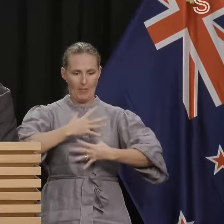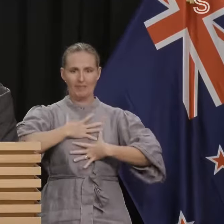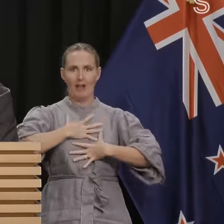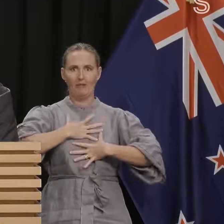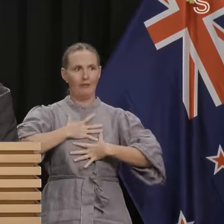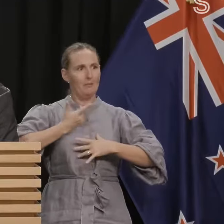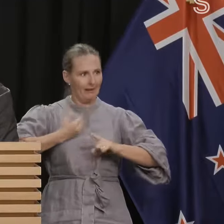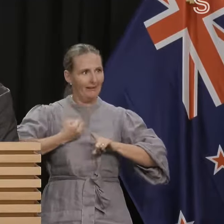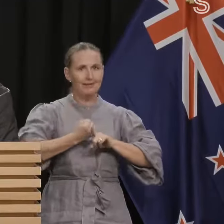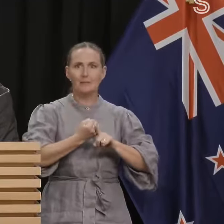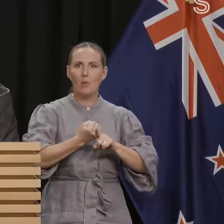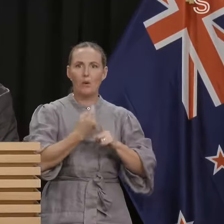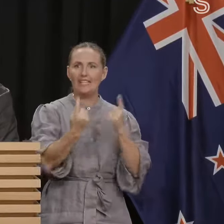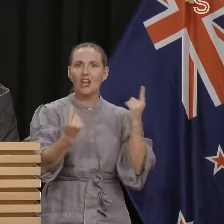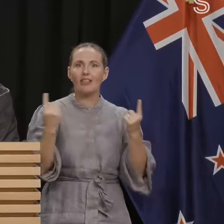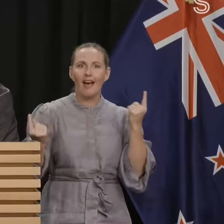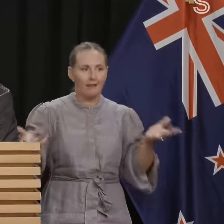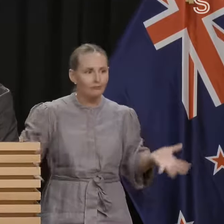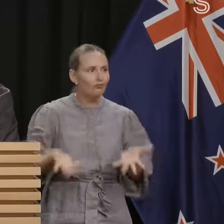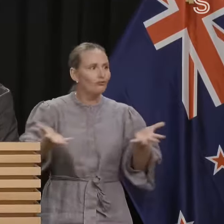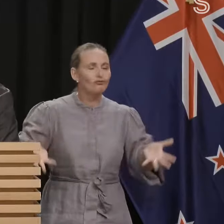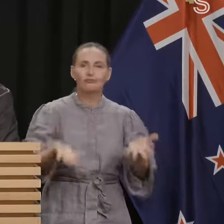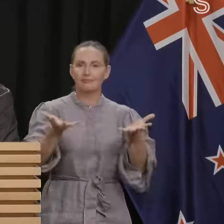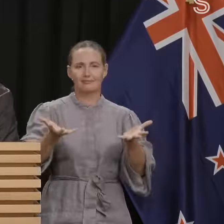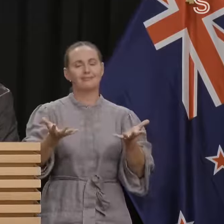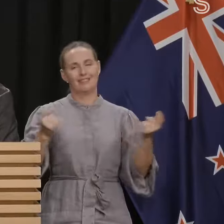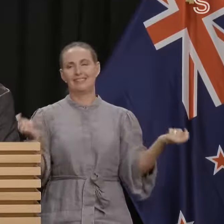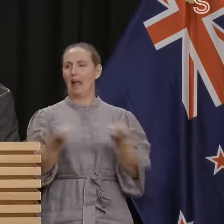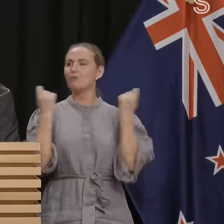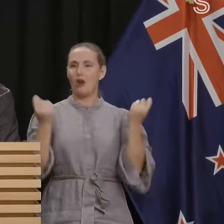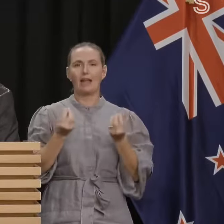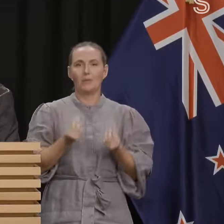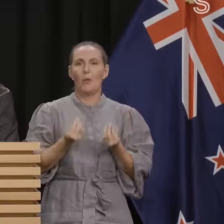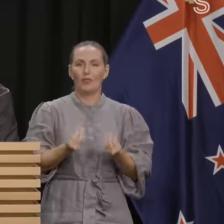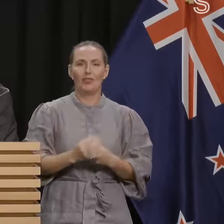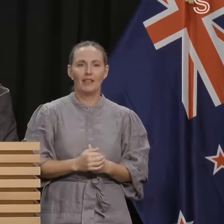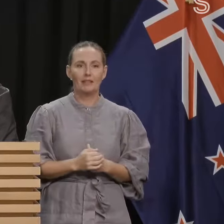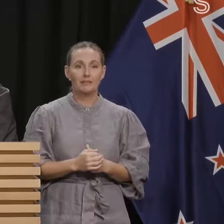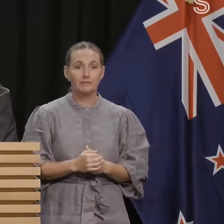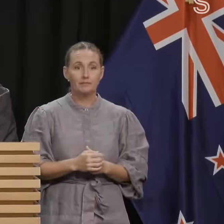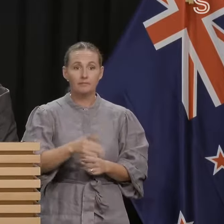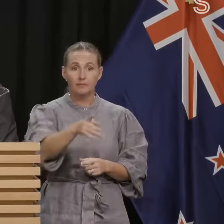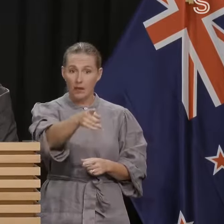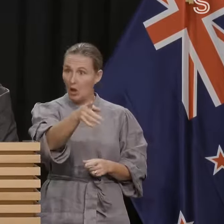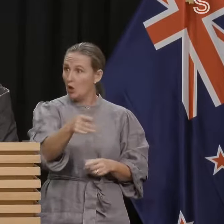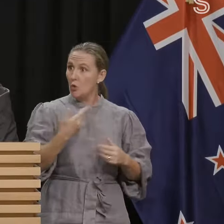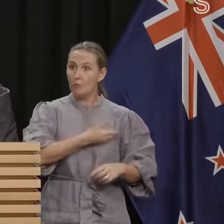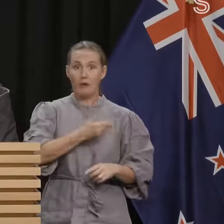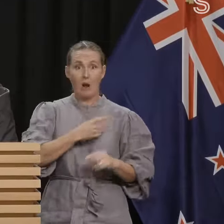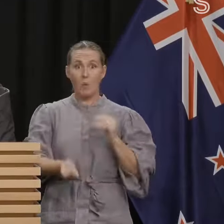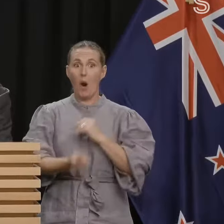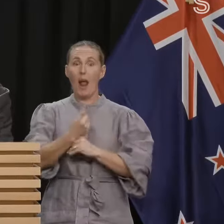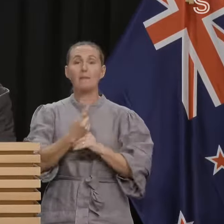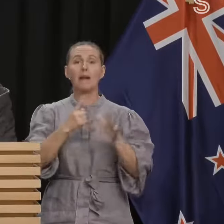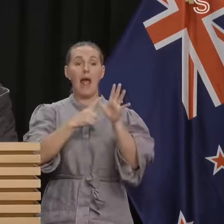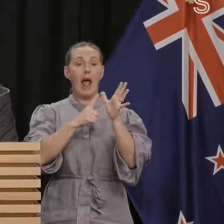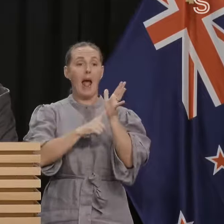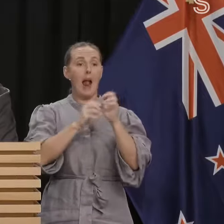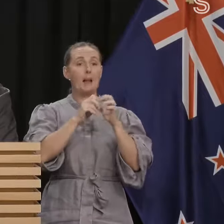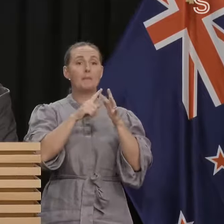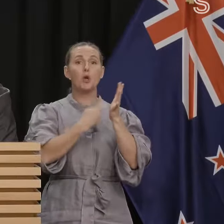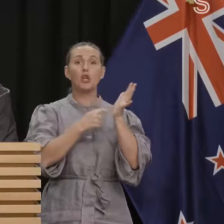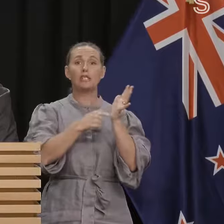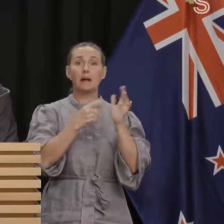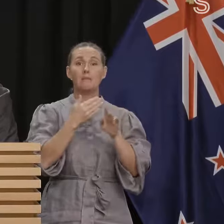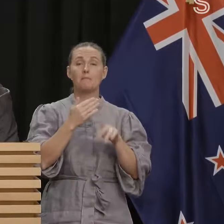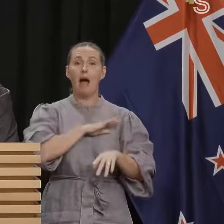around them, I think is something that we should all be, that we should all celebrate. Proud of what happened in Albert Park the day before. I've commented on that already,